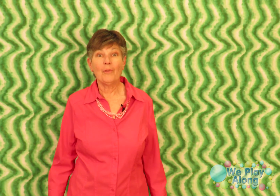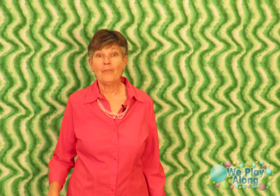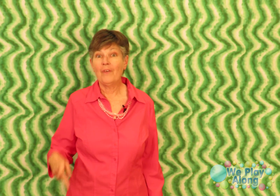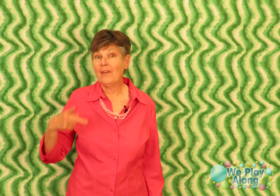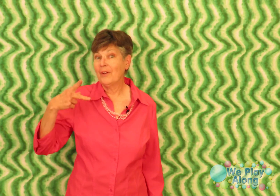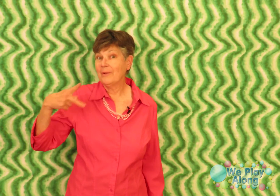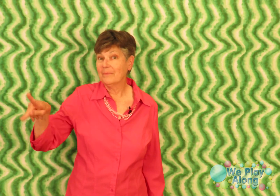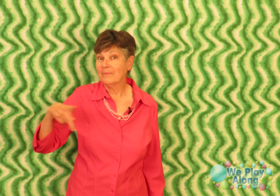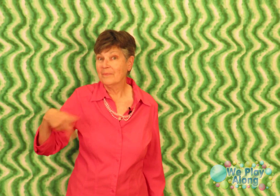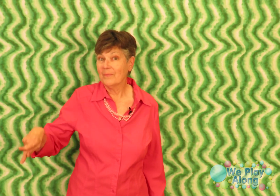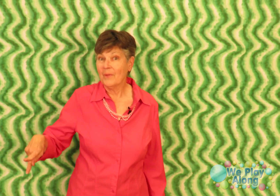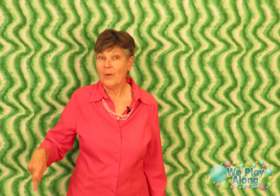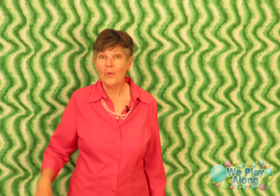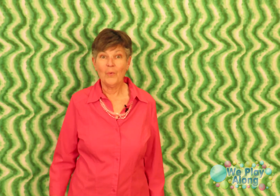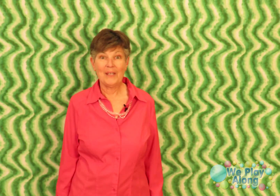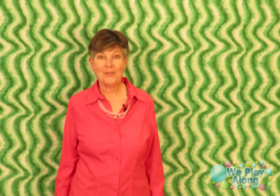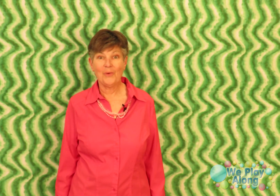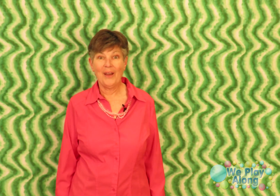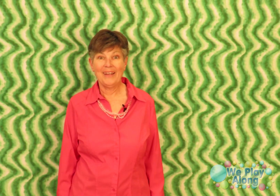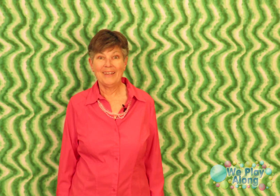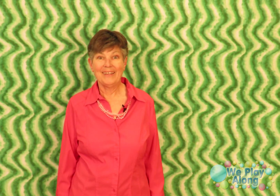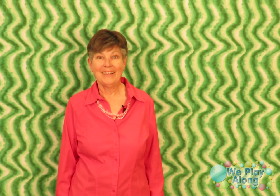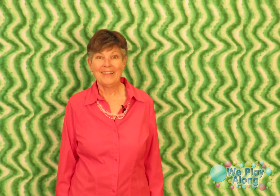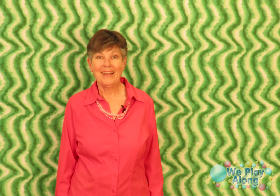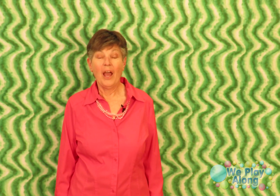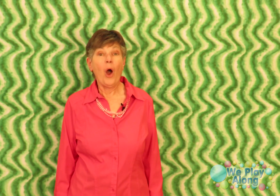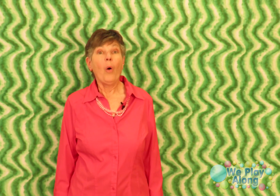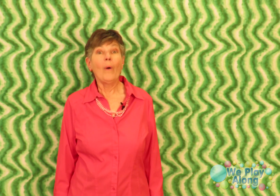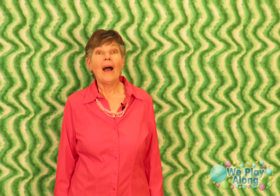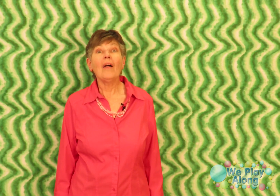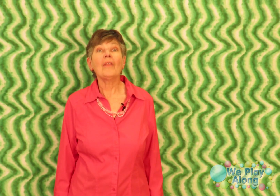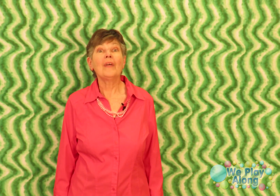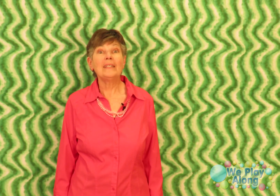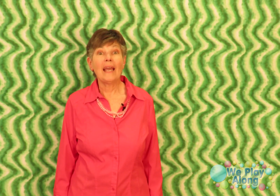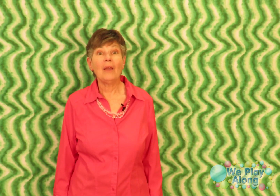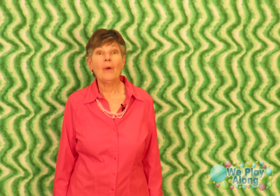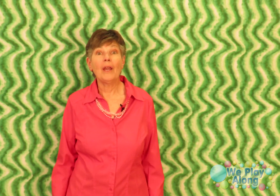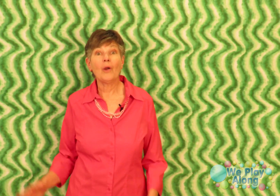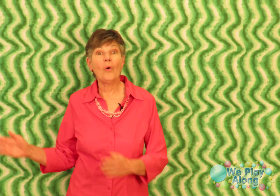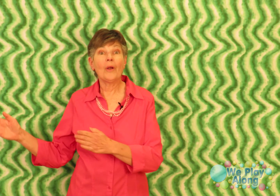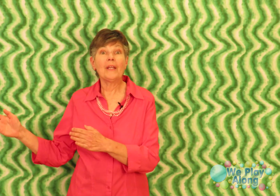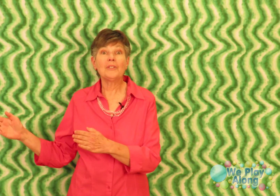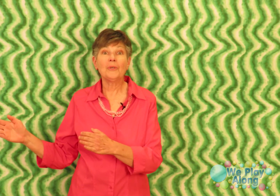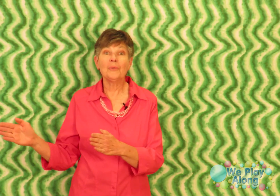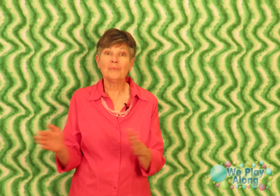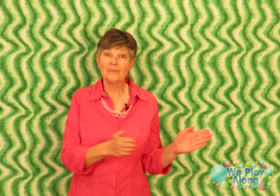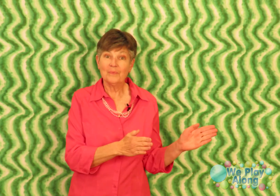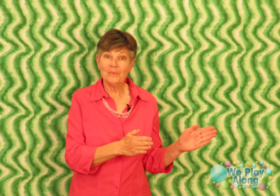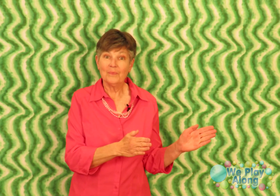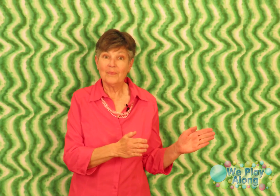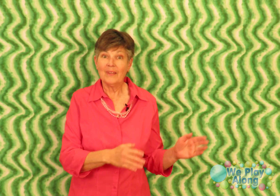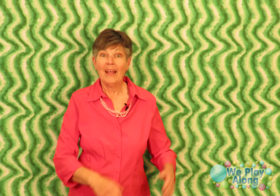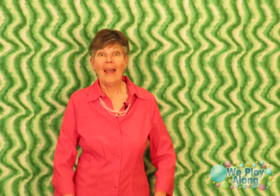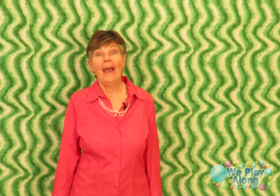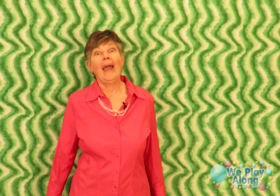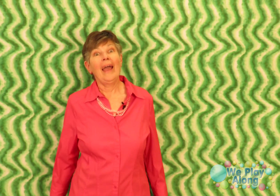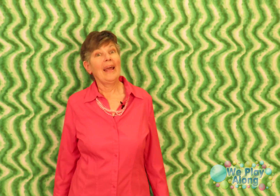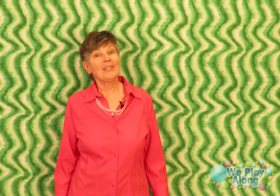their favorite restaurant. Well, the day went according to, and as